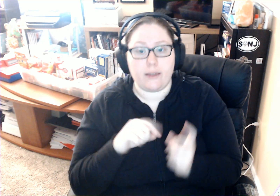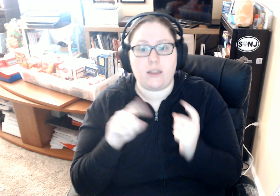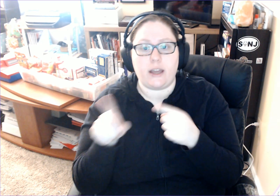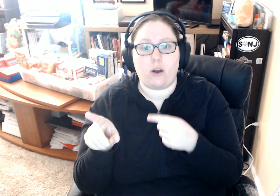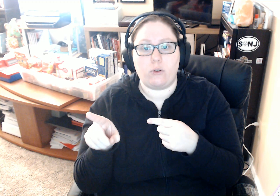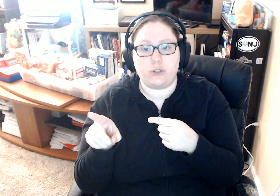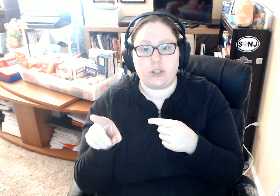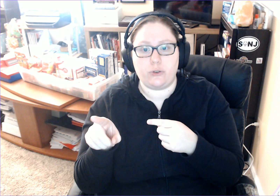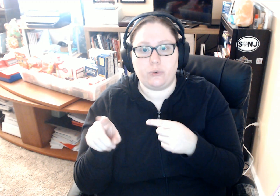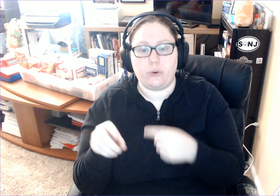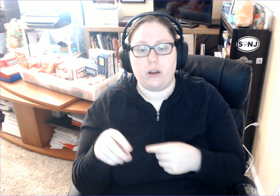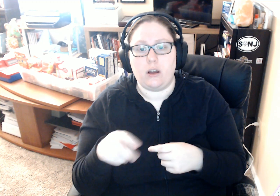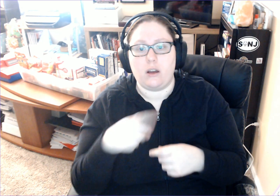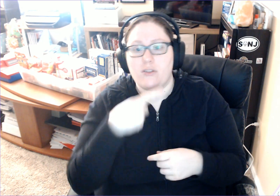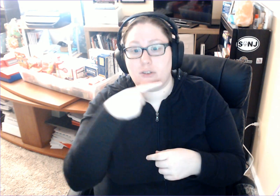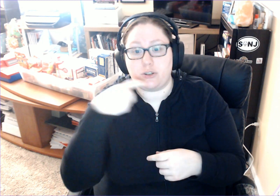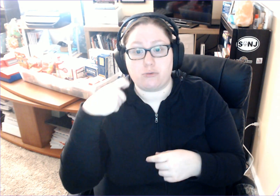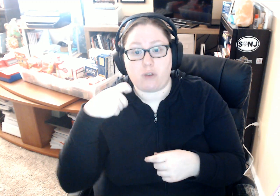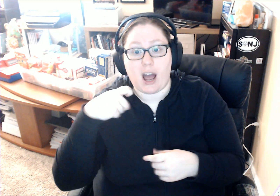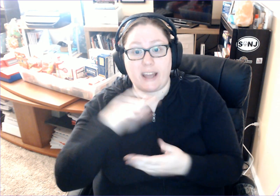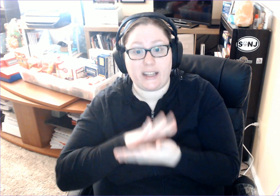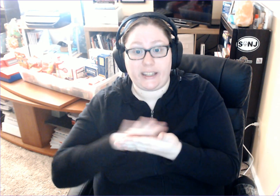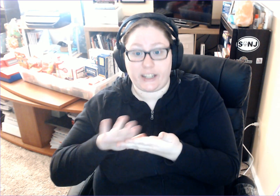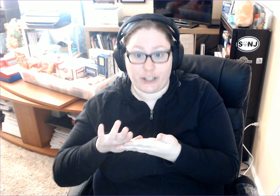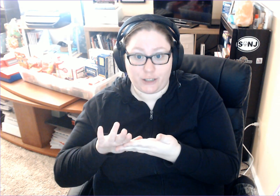go to the dry cleaner.